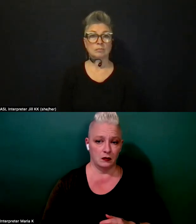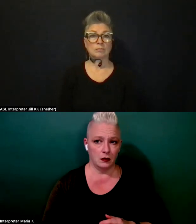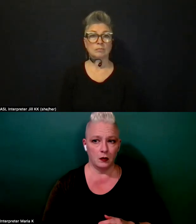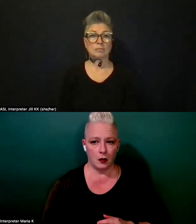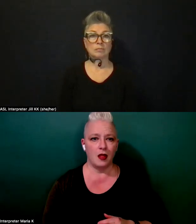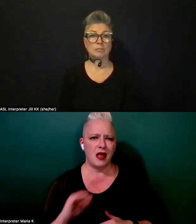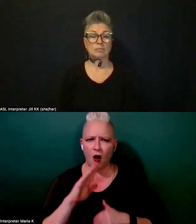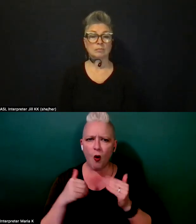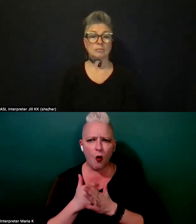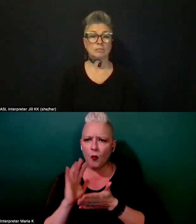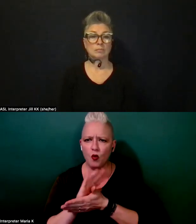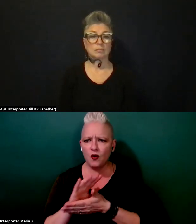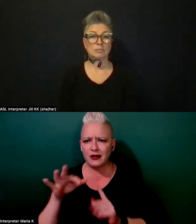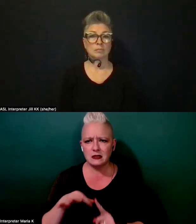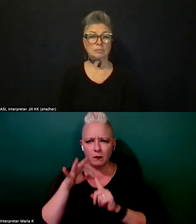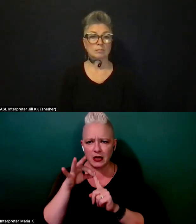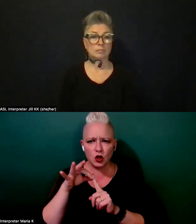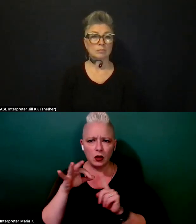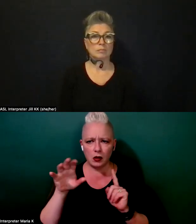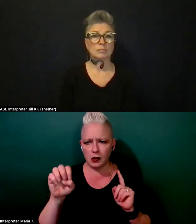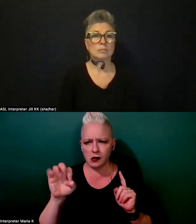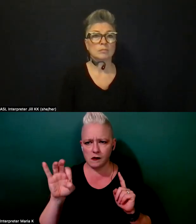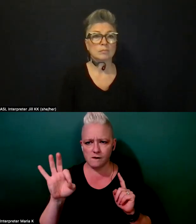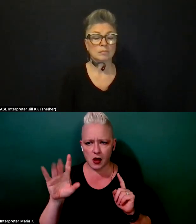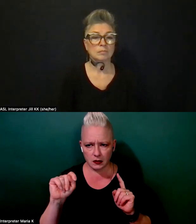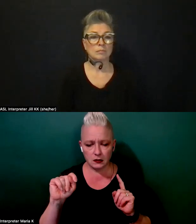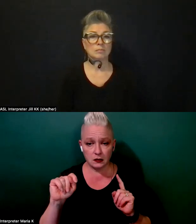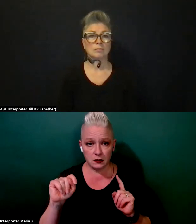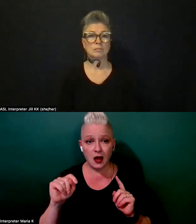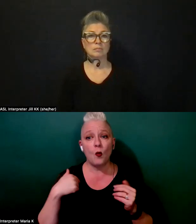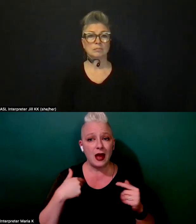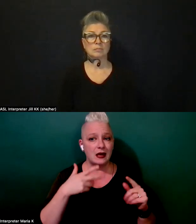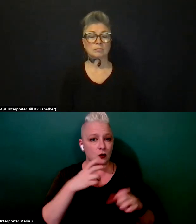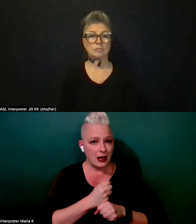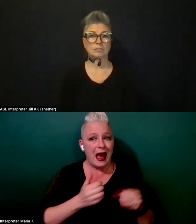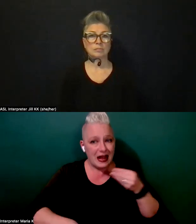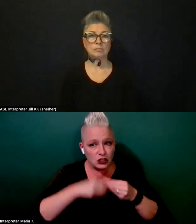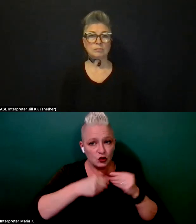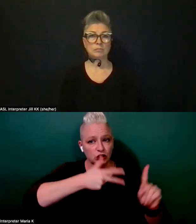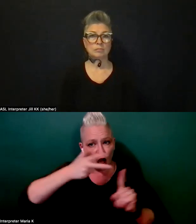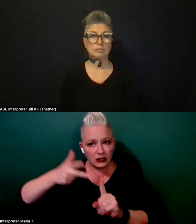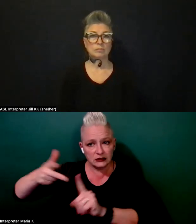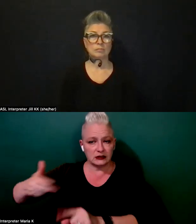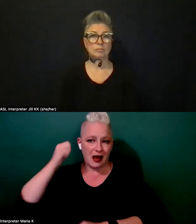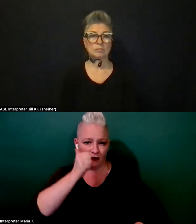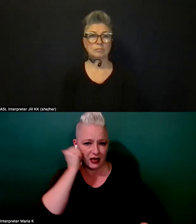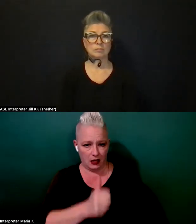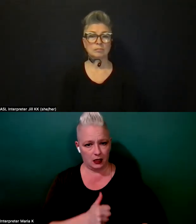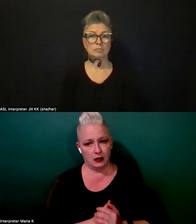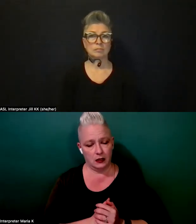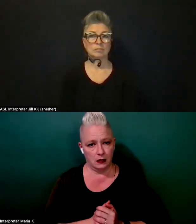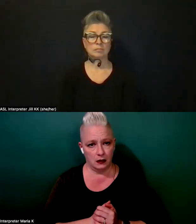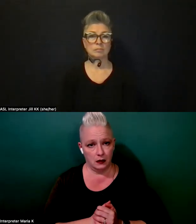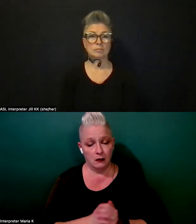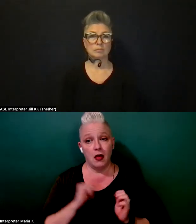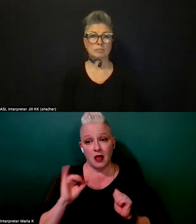was special effects, and there was a lot of extra shots we had to get every single day. So that was a